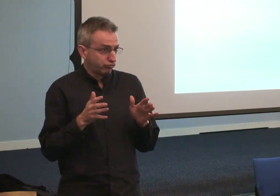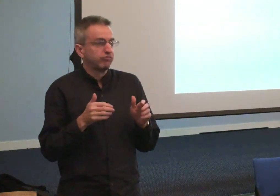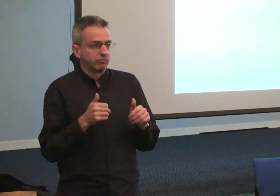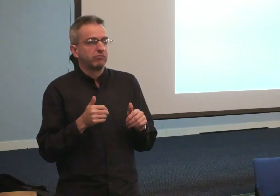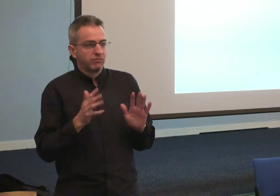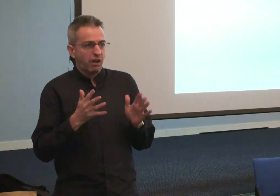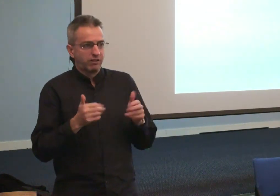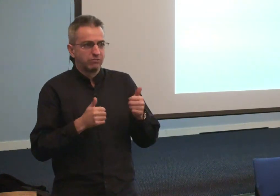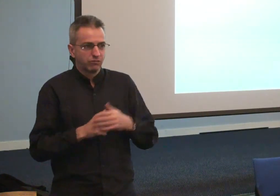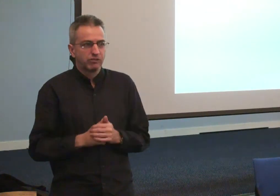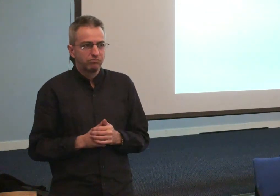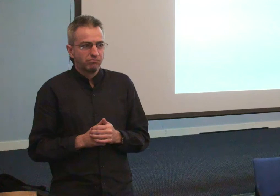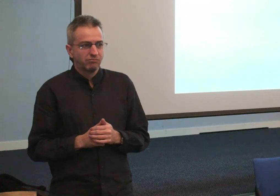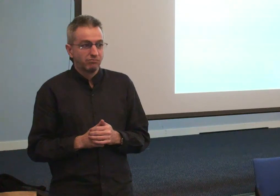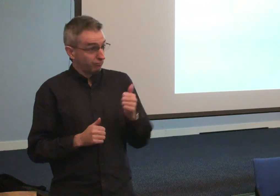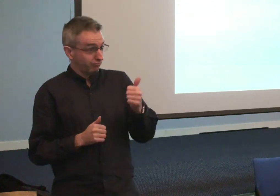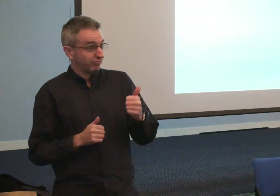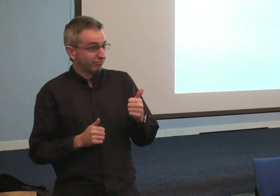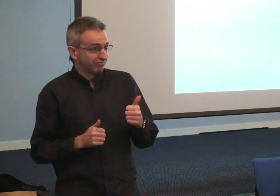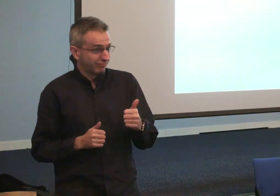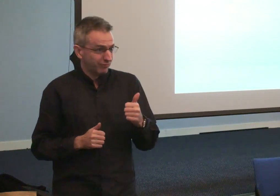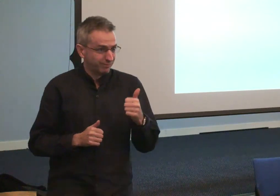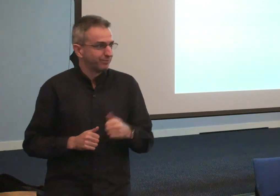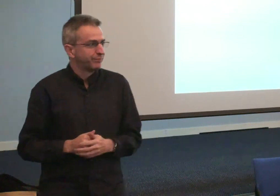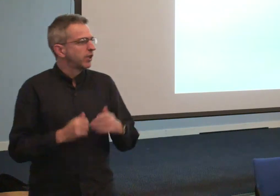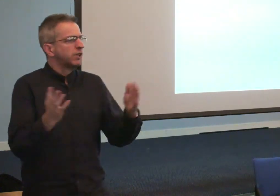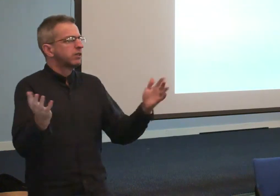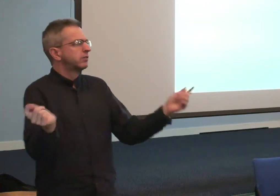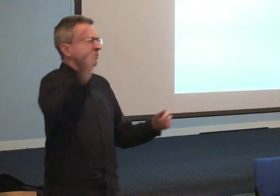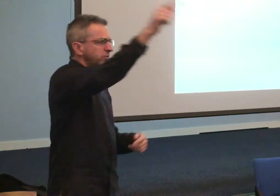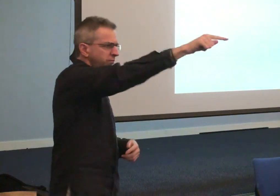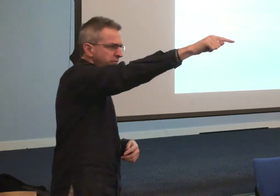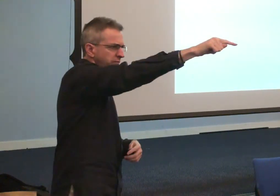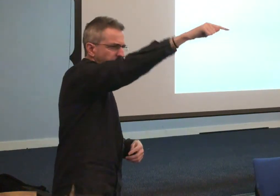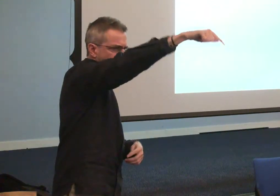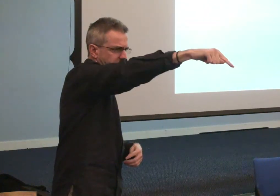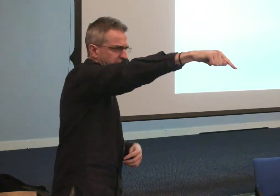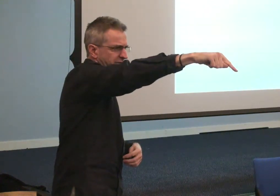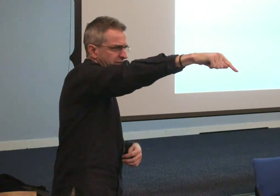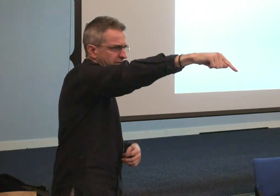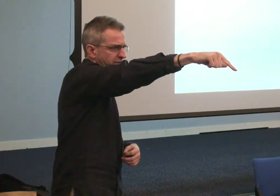that most were white, most were women, and were students. But thank you. Now, who's next?